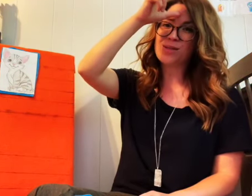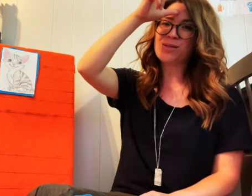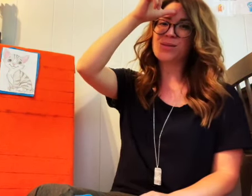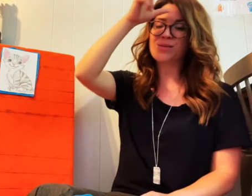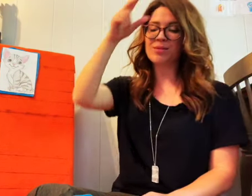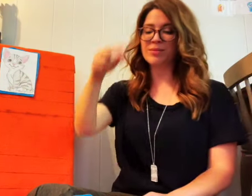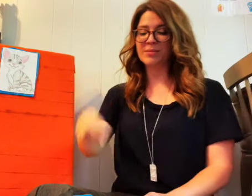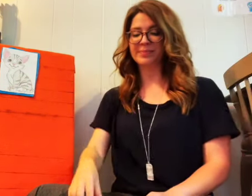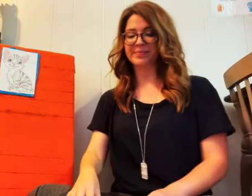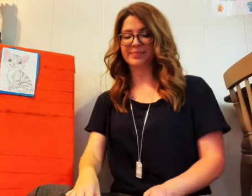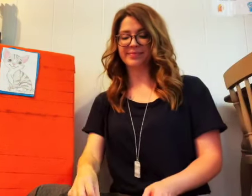Dee-doodle-dee-doodle-dee-doodle-dee-doo.